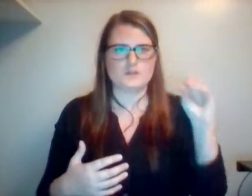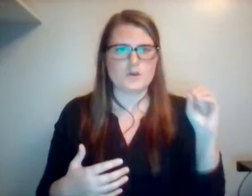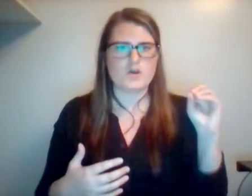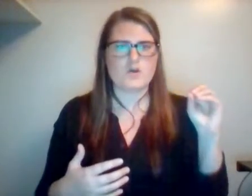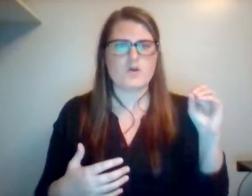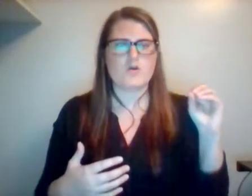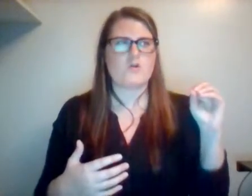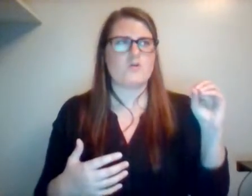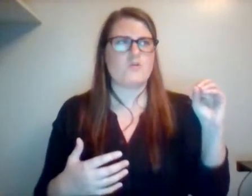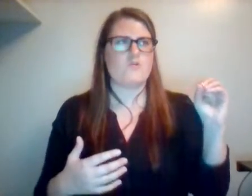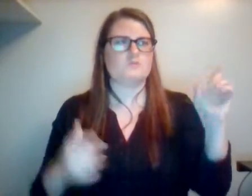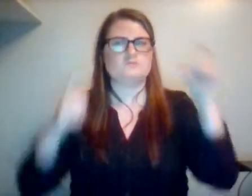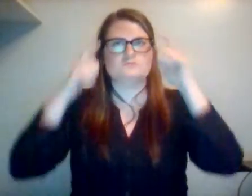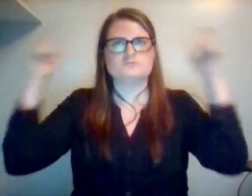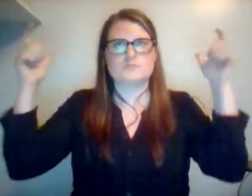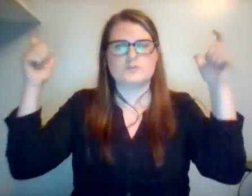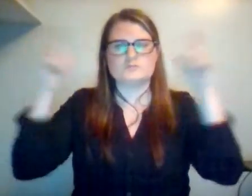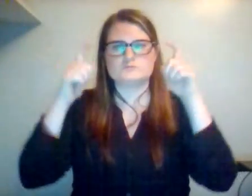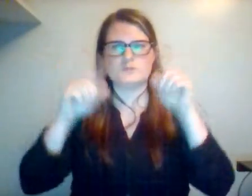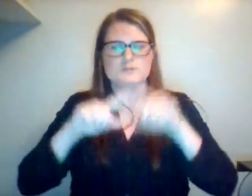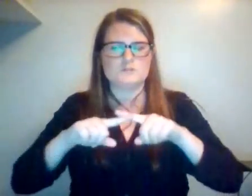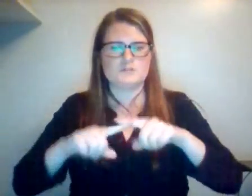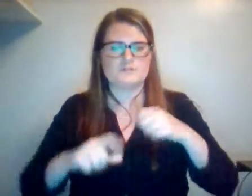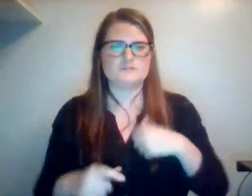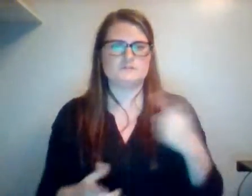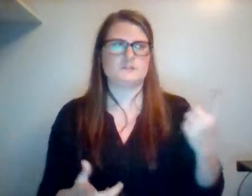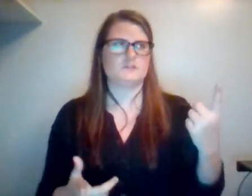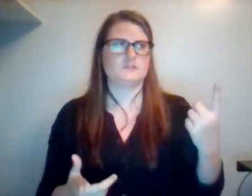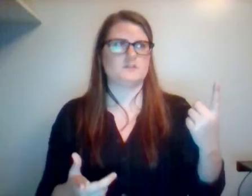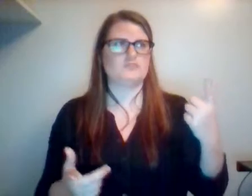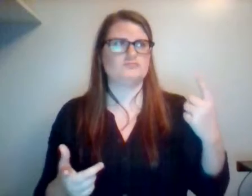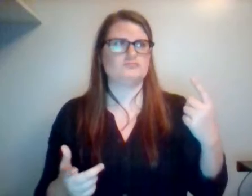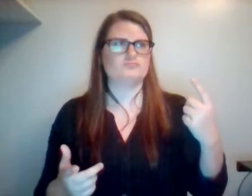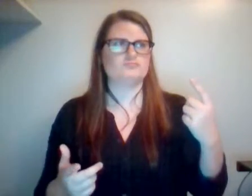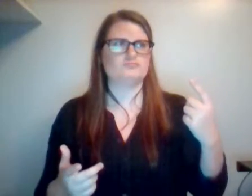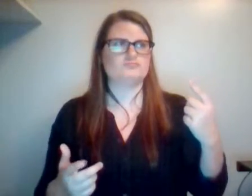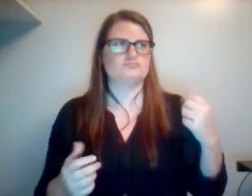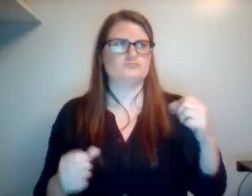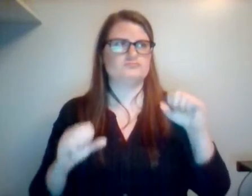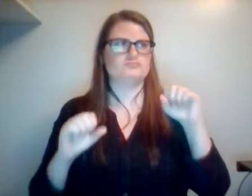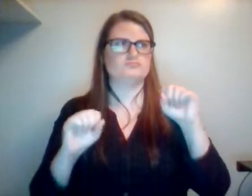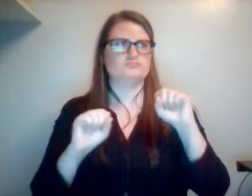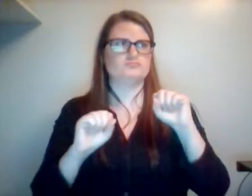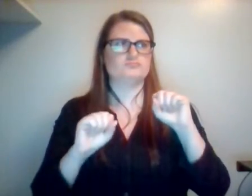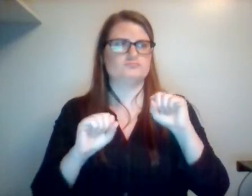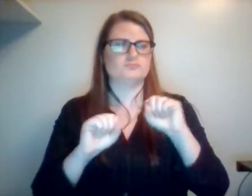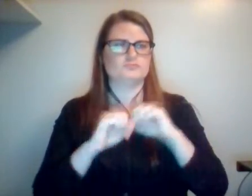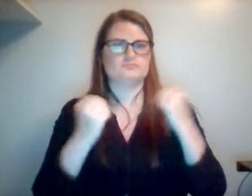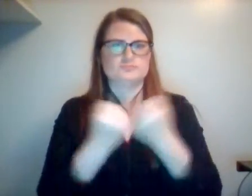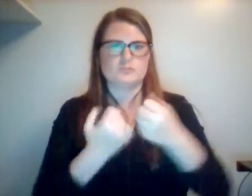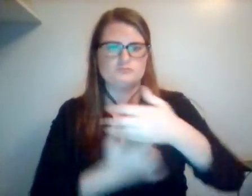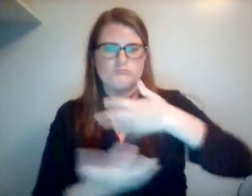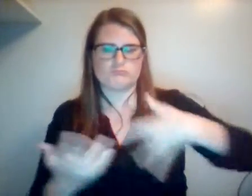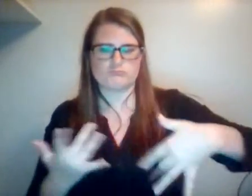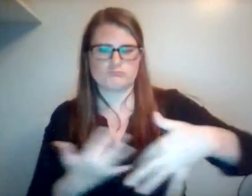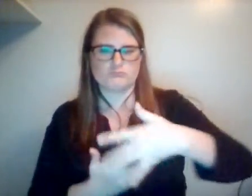about us since the last time we checked? Who has taken note of us? Who has retweeted